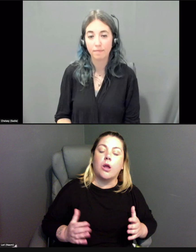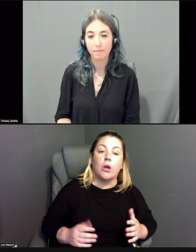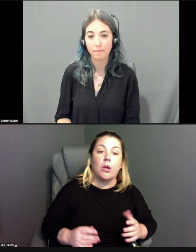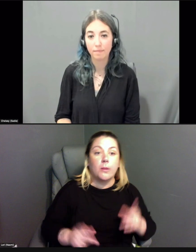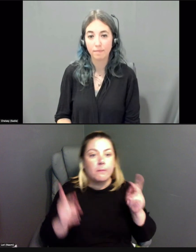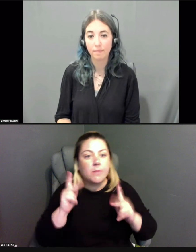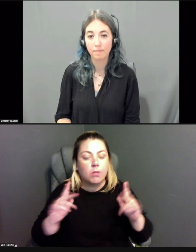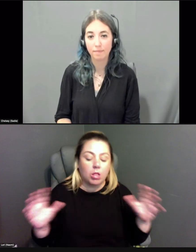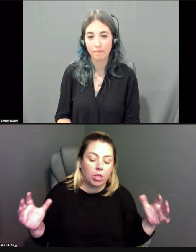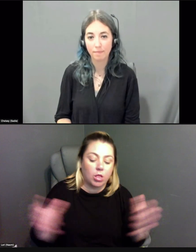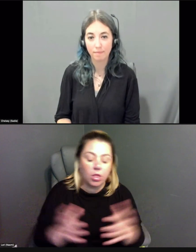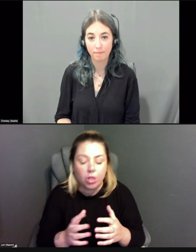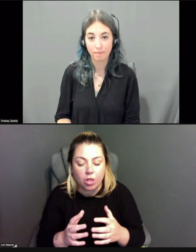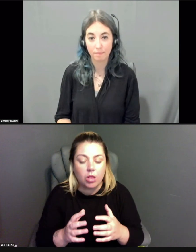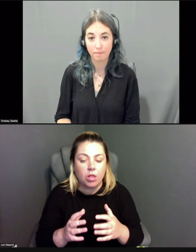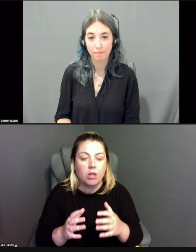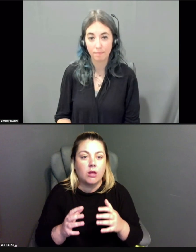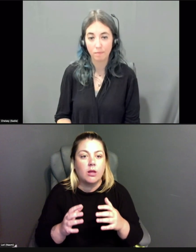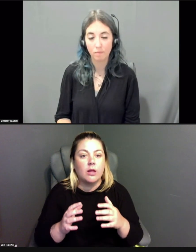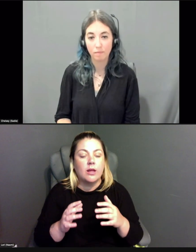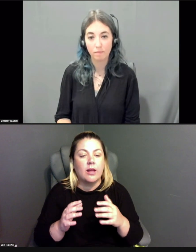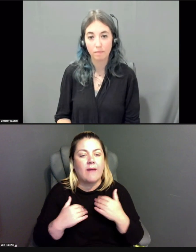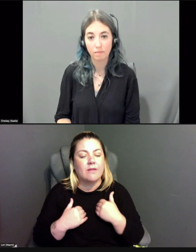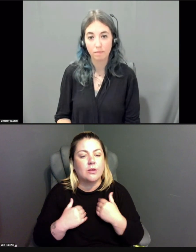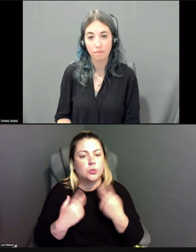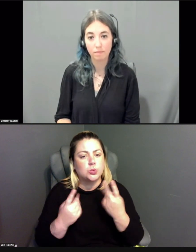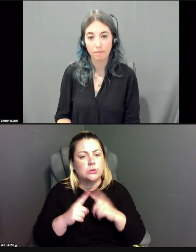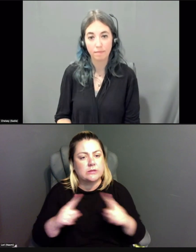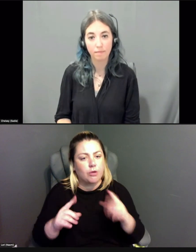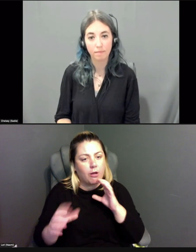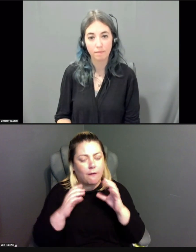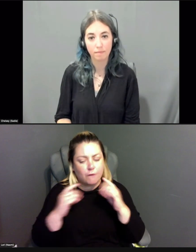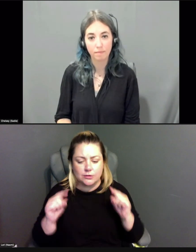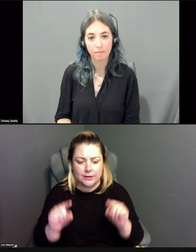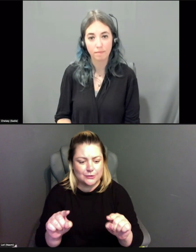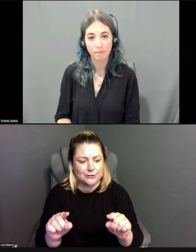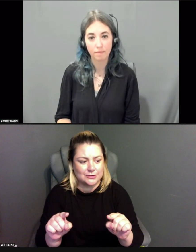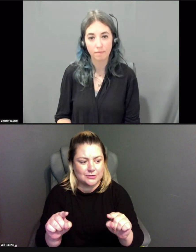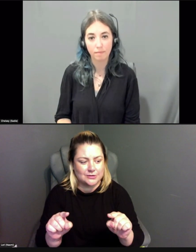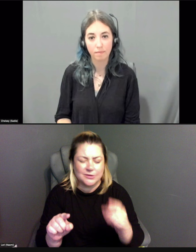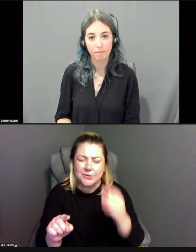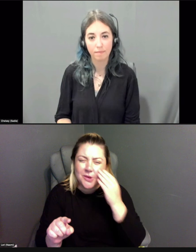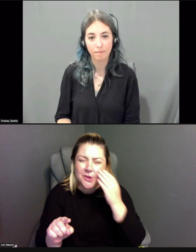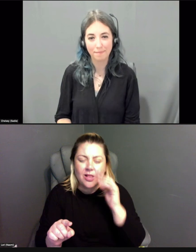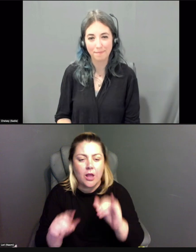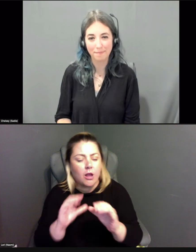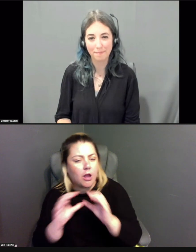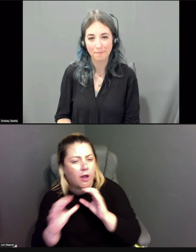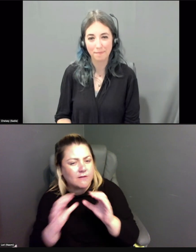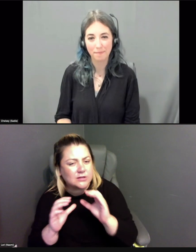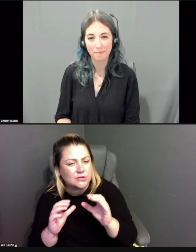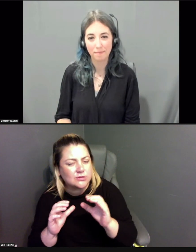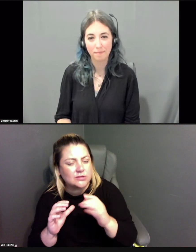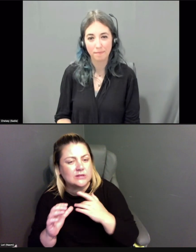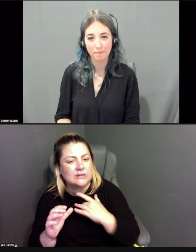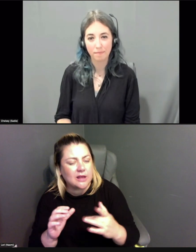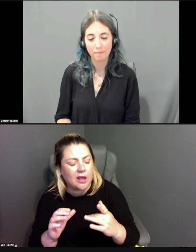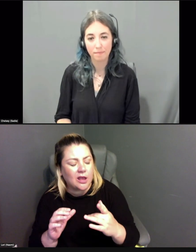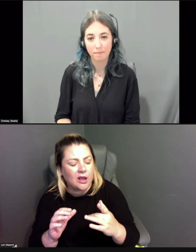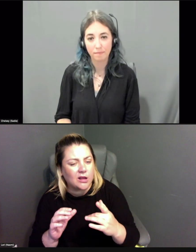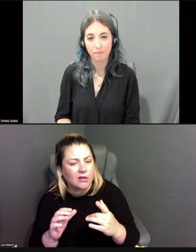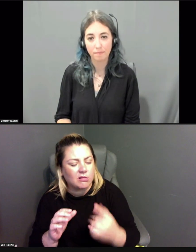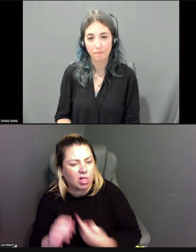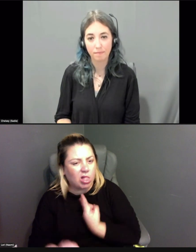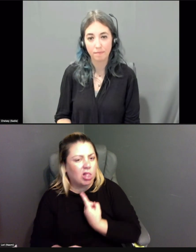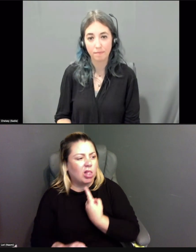place having almost like parallel conversations, or if anything, conversations that can sometimes do harm to other